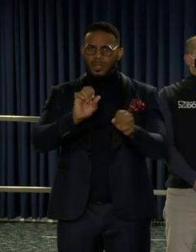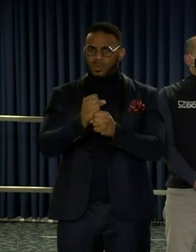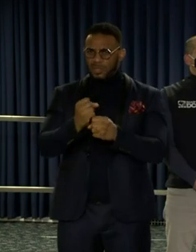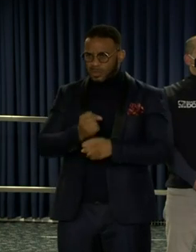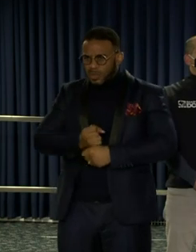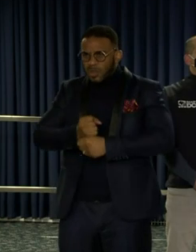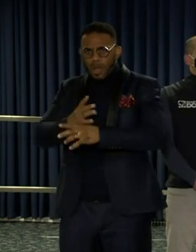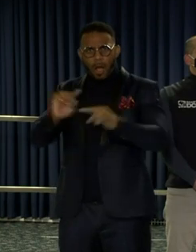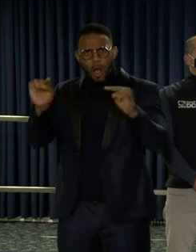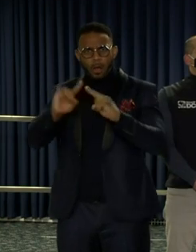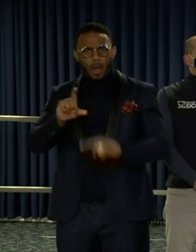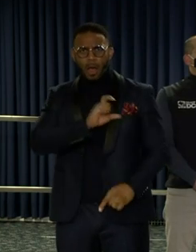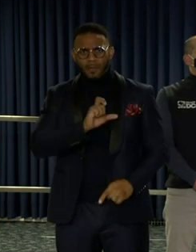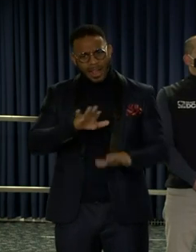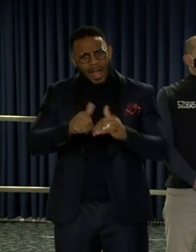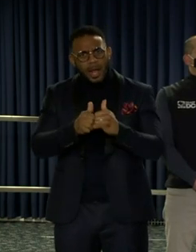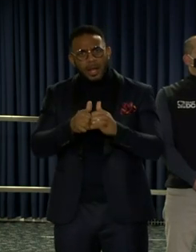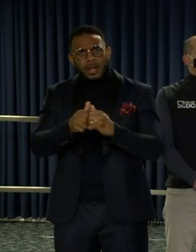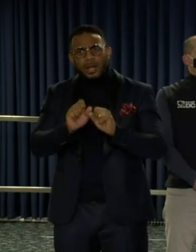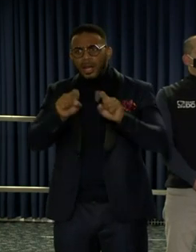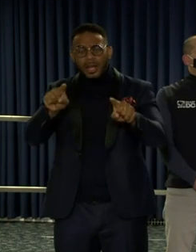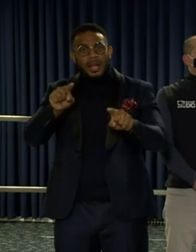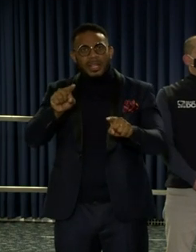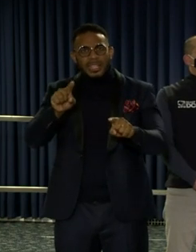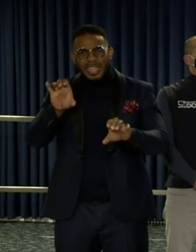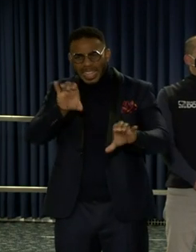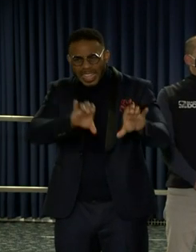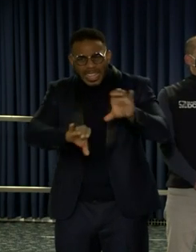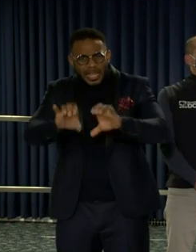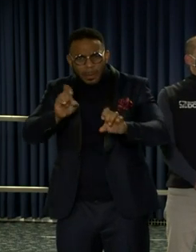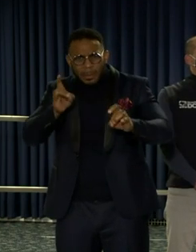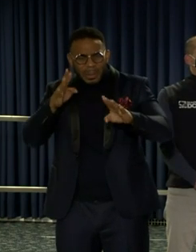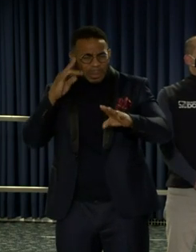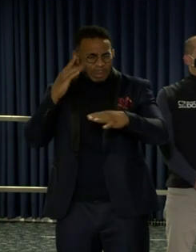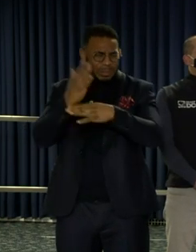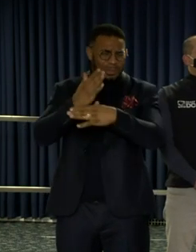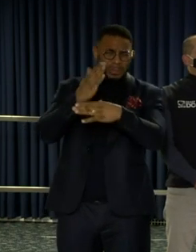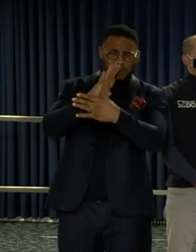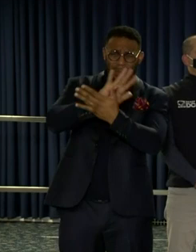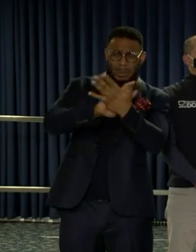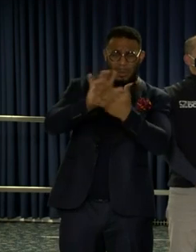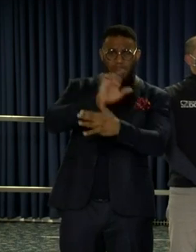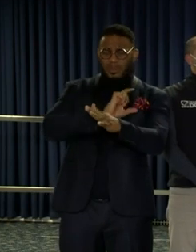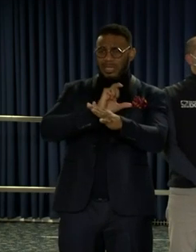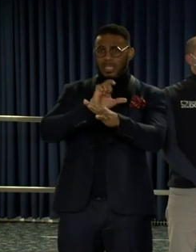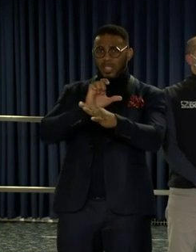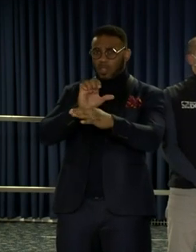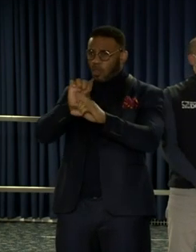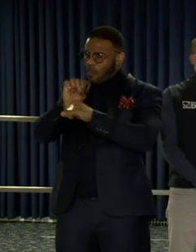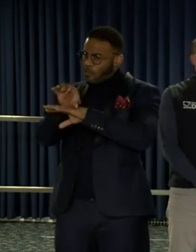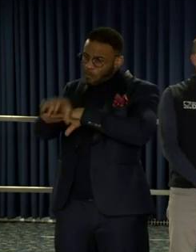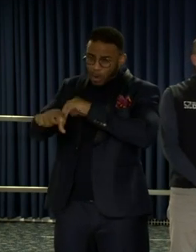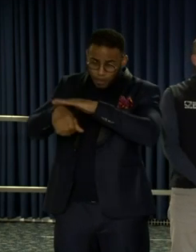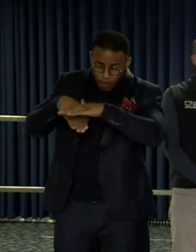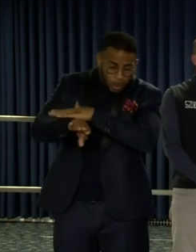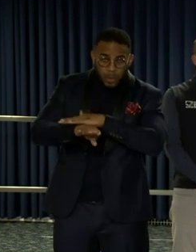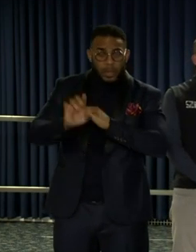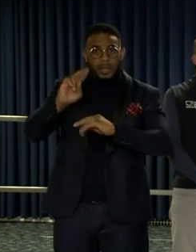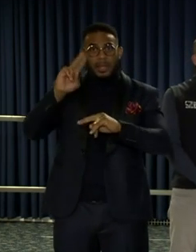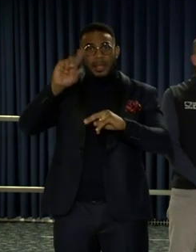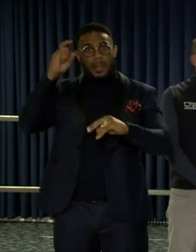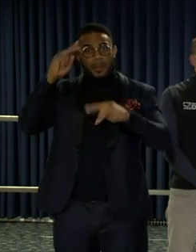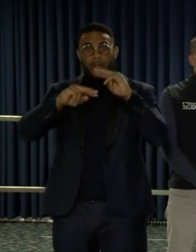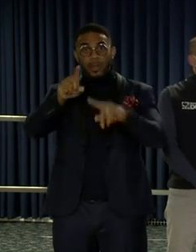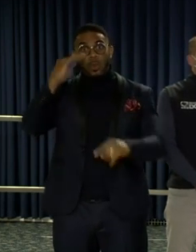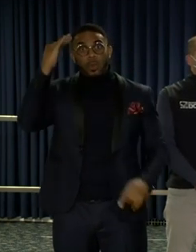harm to our officers by deploying chemical irritants on police to force entry into the United States Capitol building. As you are